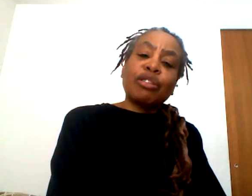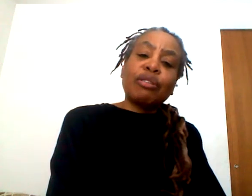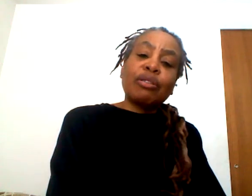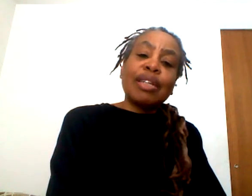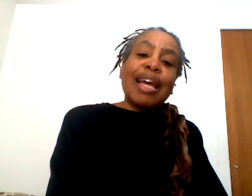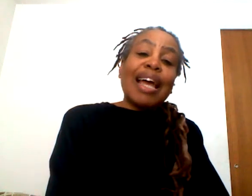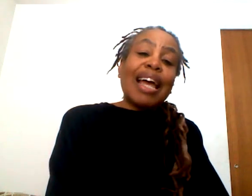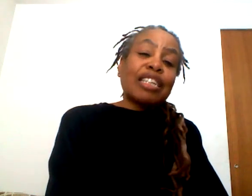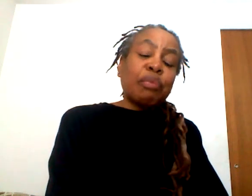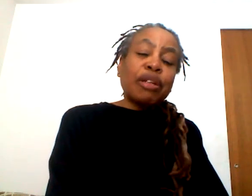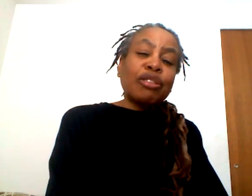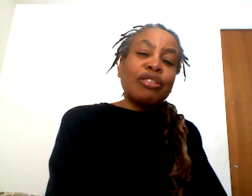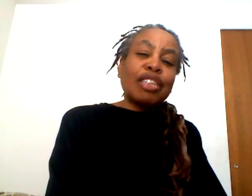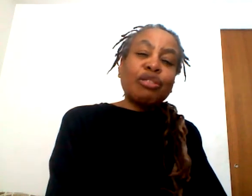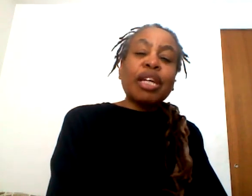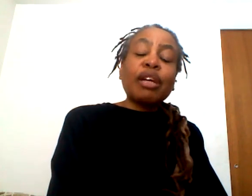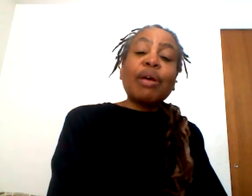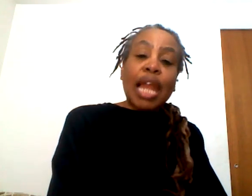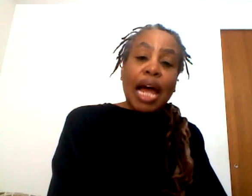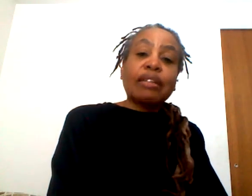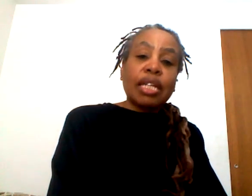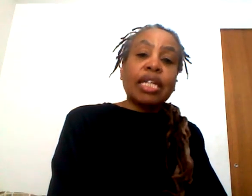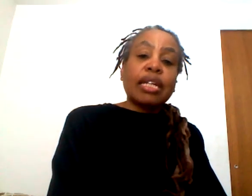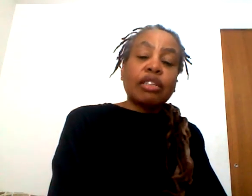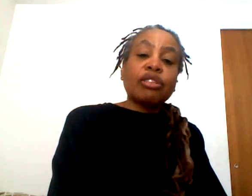expressions. Expressions that you hear a lot in English.